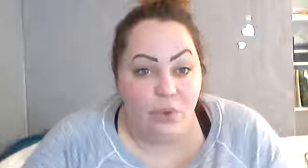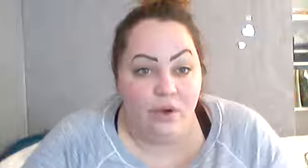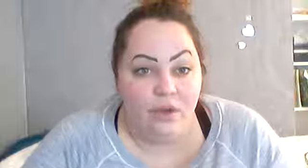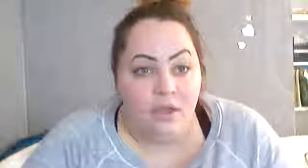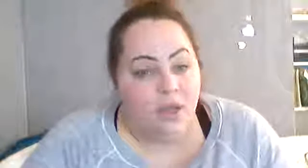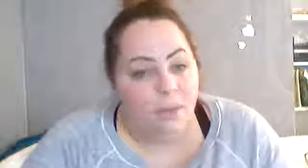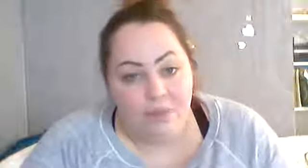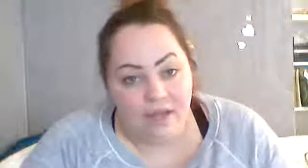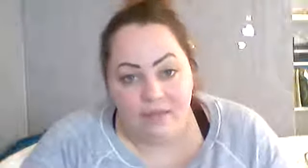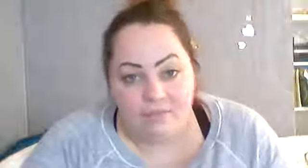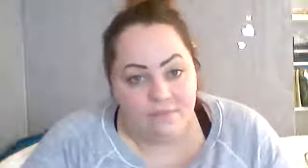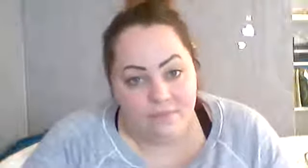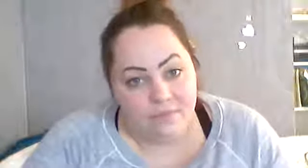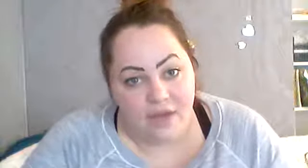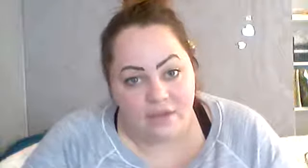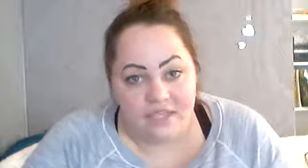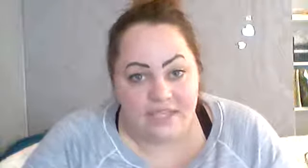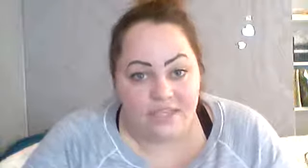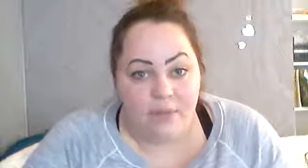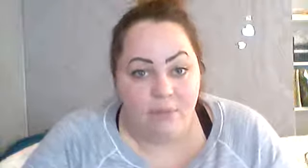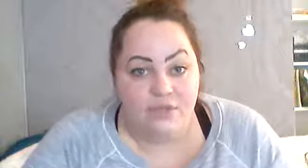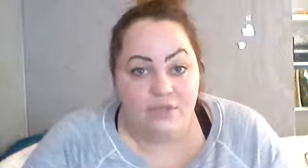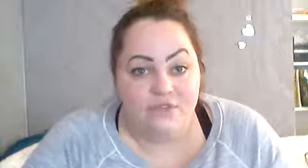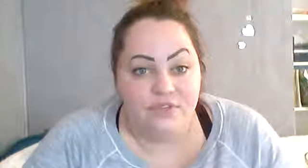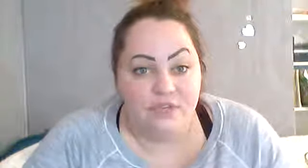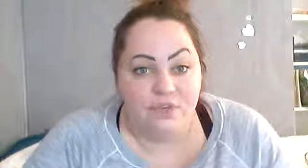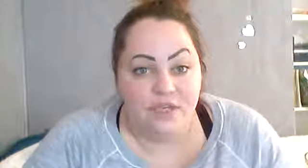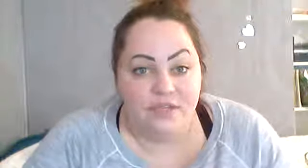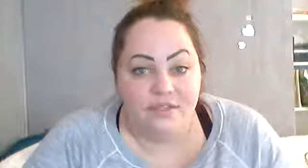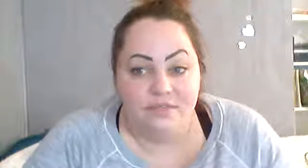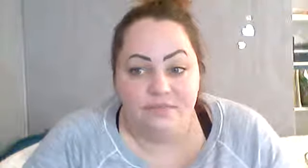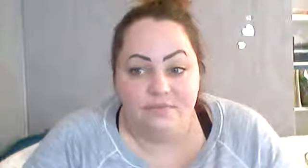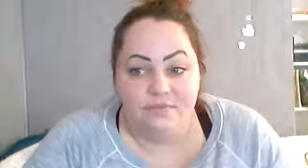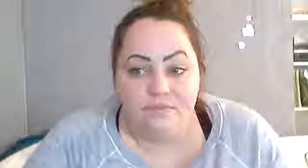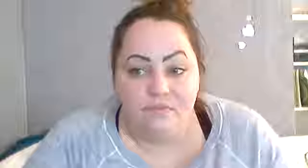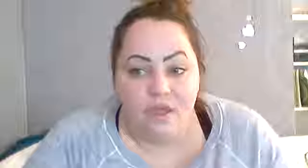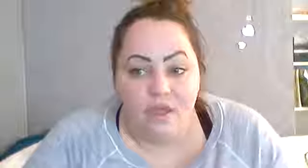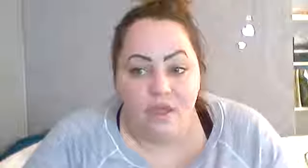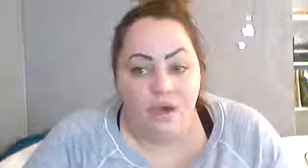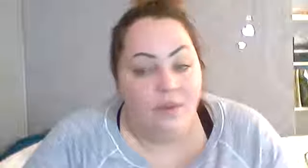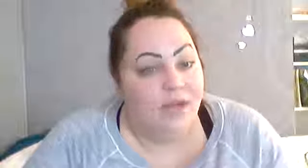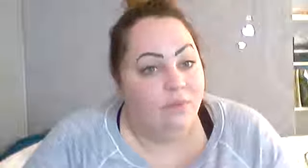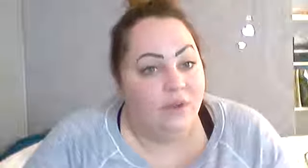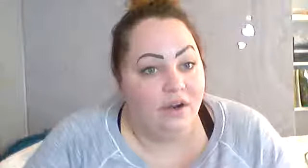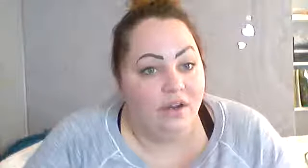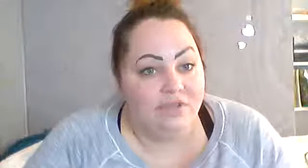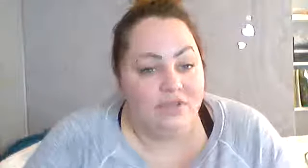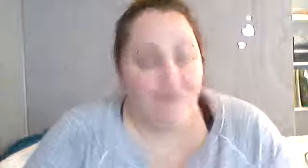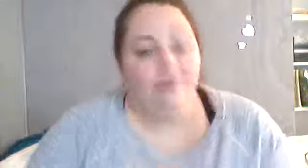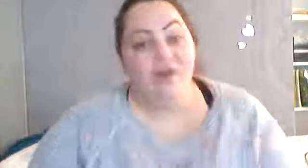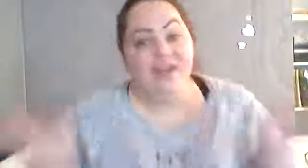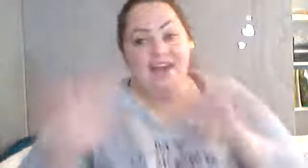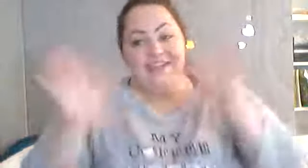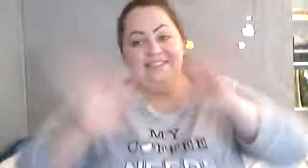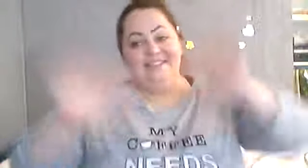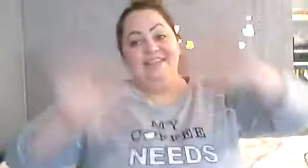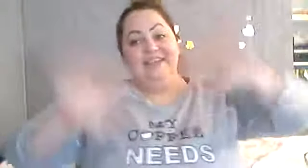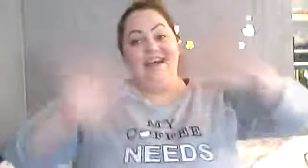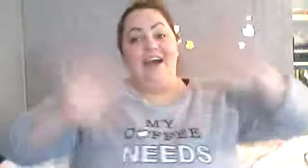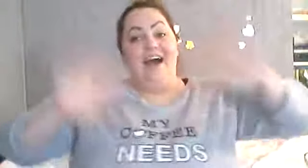accord, but I don't think that's a problem for those of you that want to learn. Oh yeah, we are out of time. Okay, guys. Have